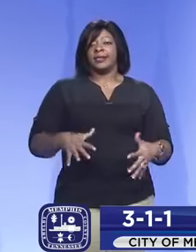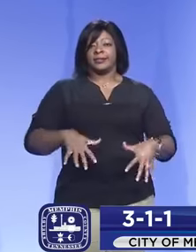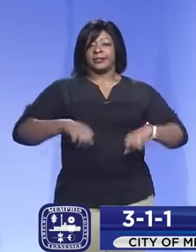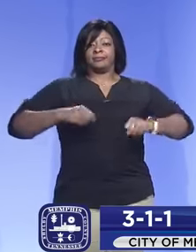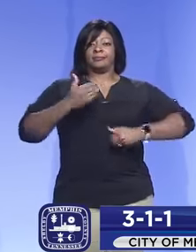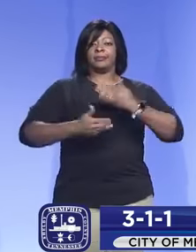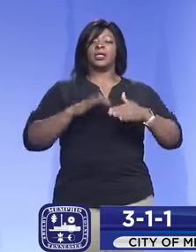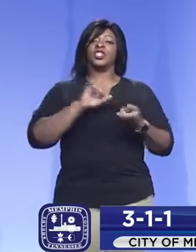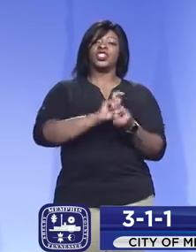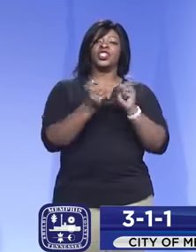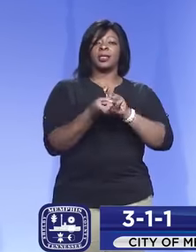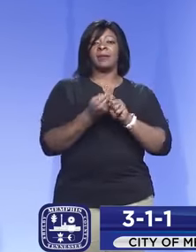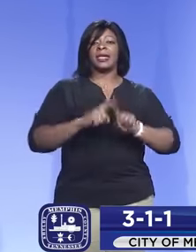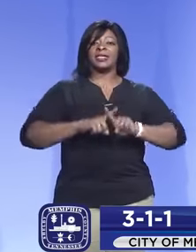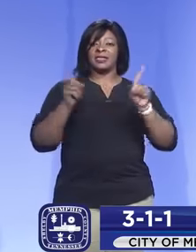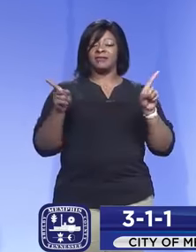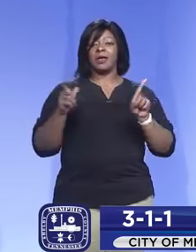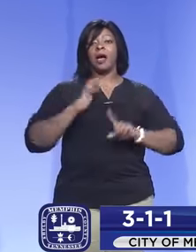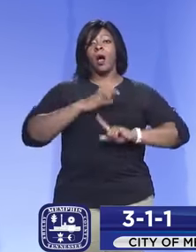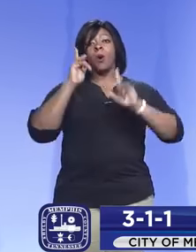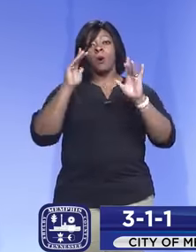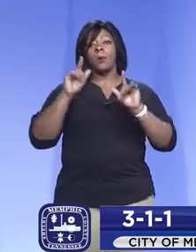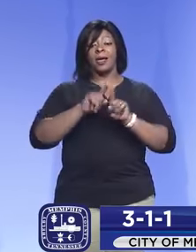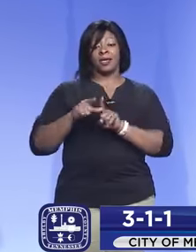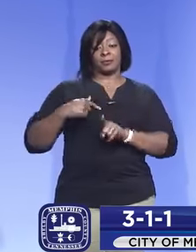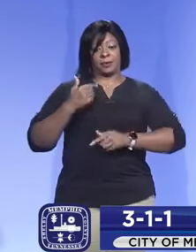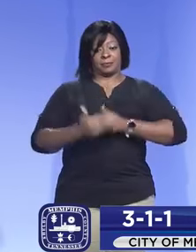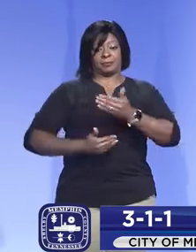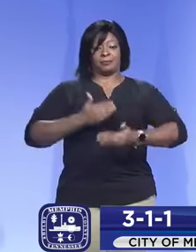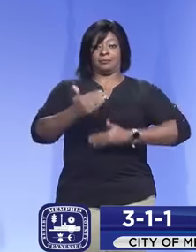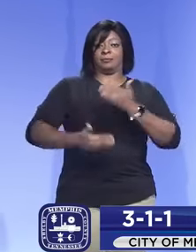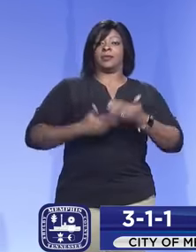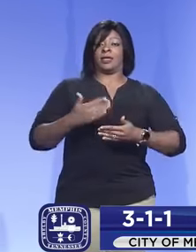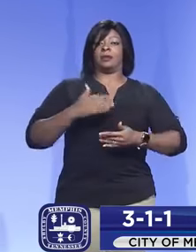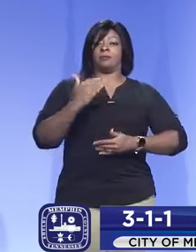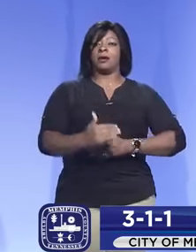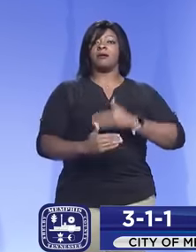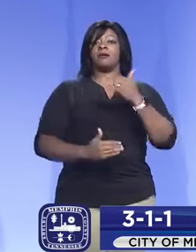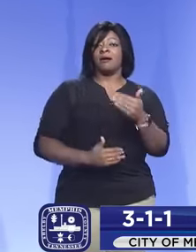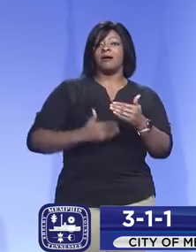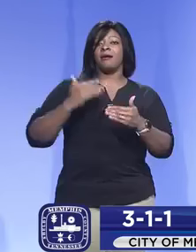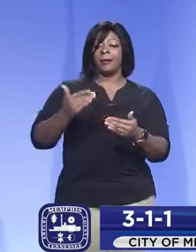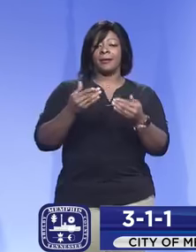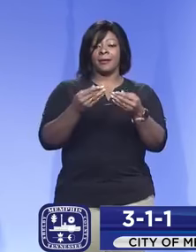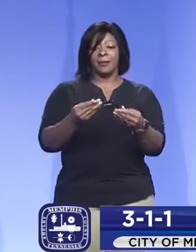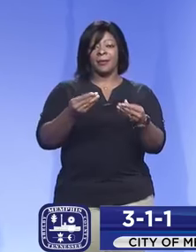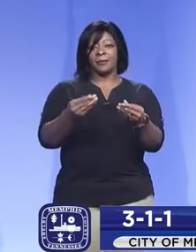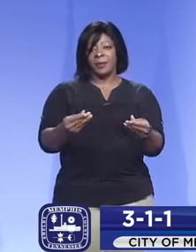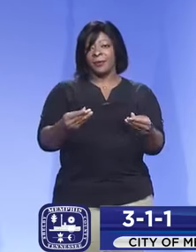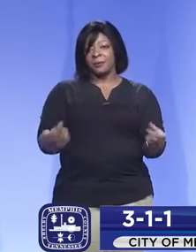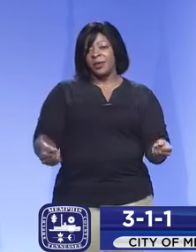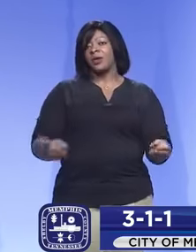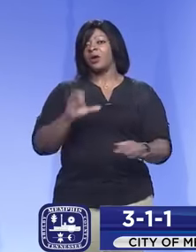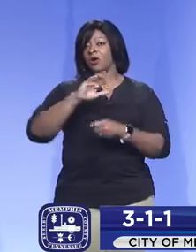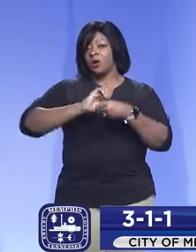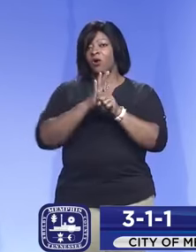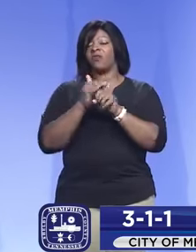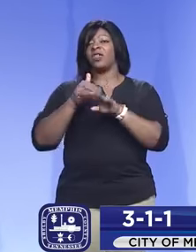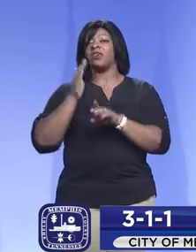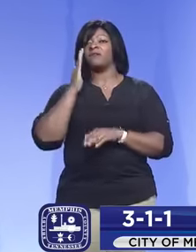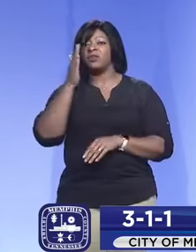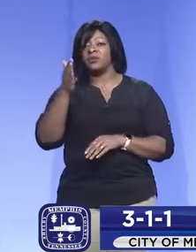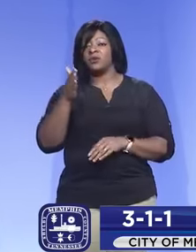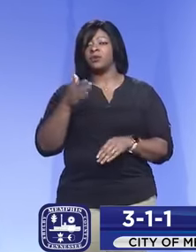differently. So my hopes are that as we move into marathon mode and kind of get to the end of COVID at some point in the